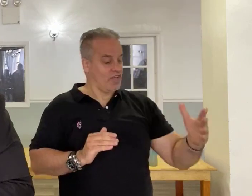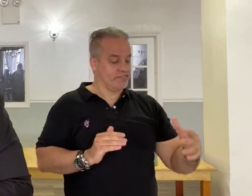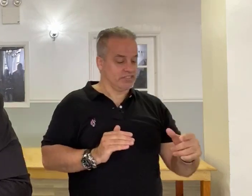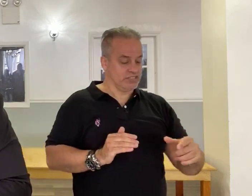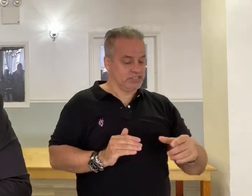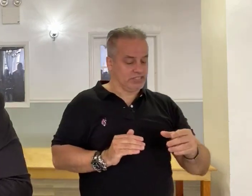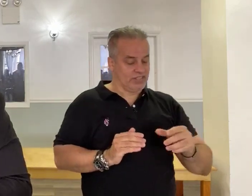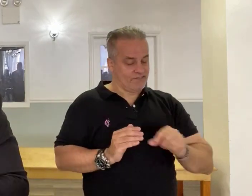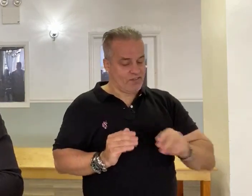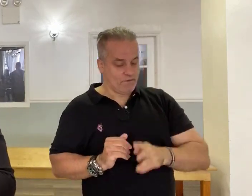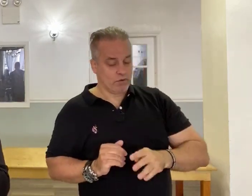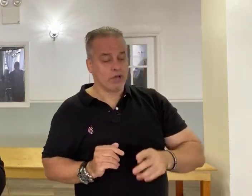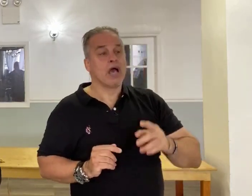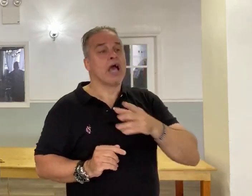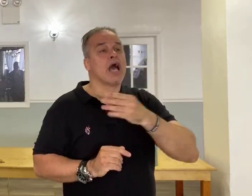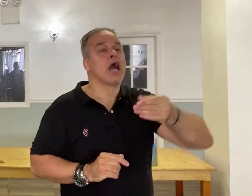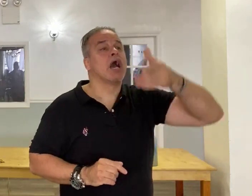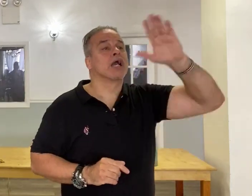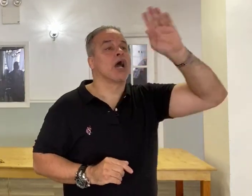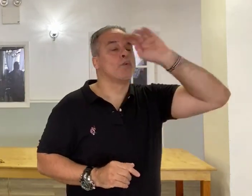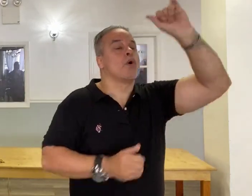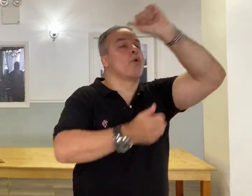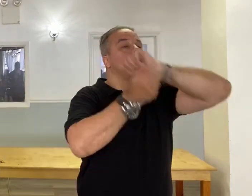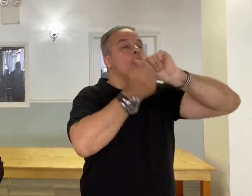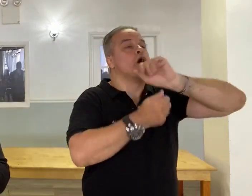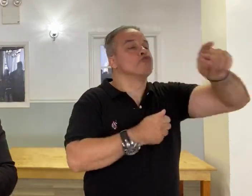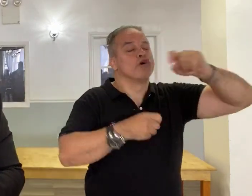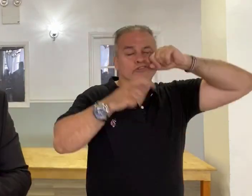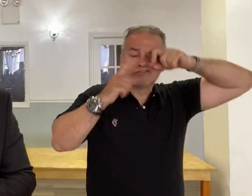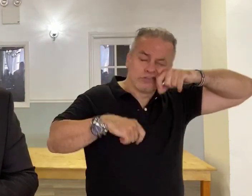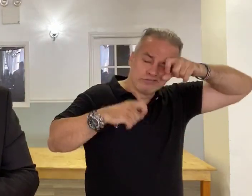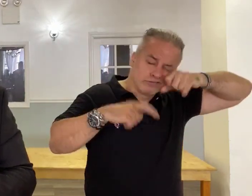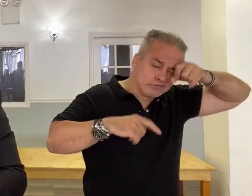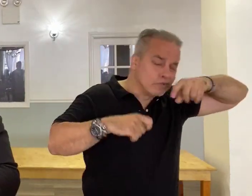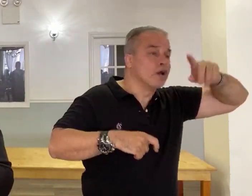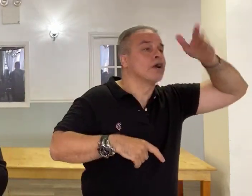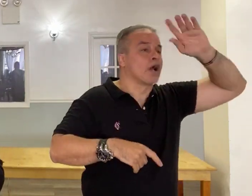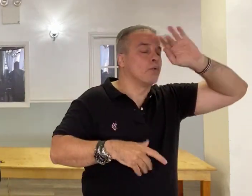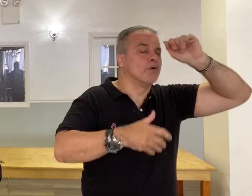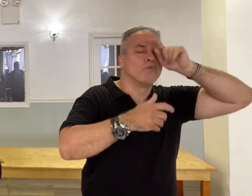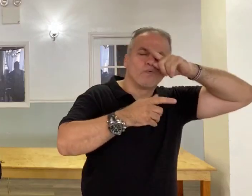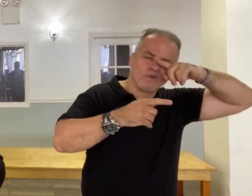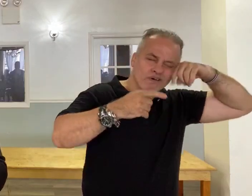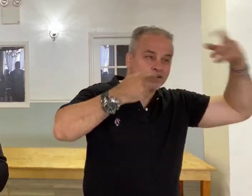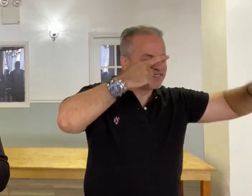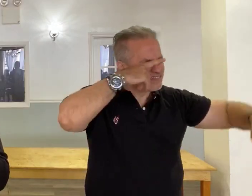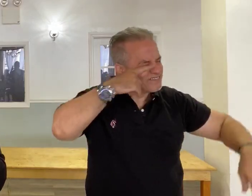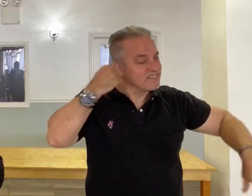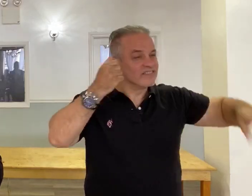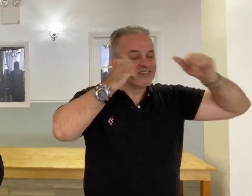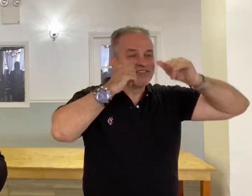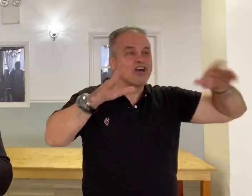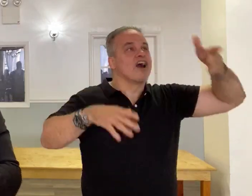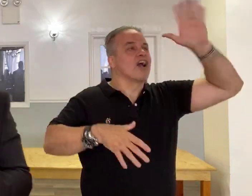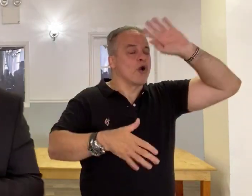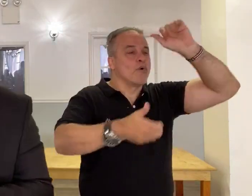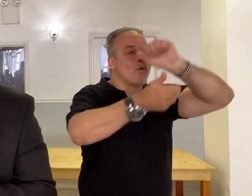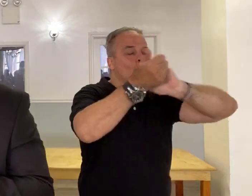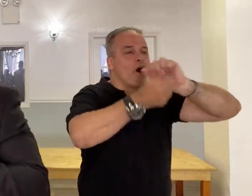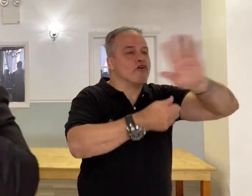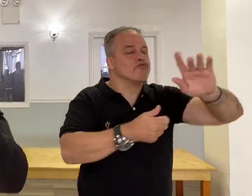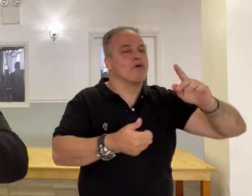shall wipe away all tears from their eyes. You know another thing that's temporary? The tears, the pain. You know, when you're going